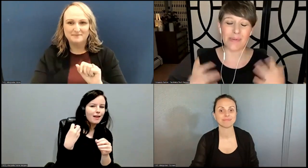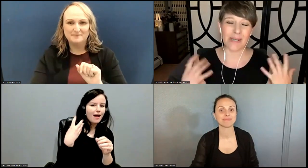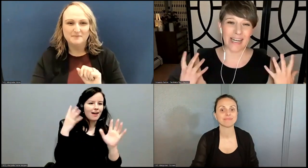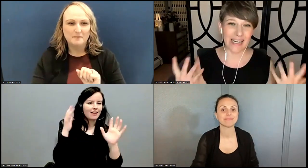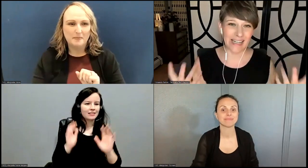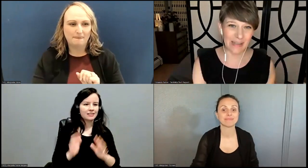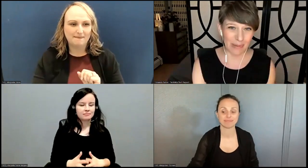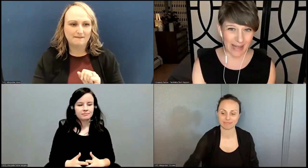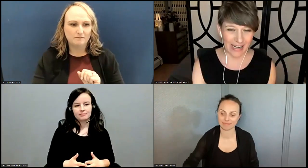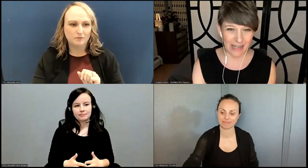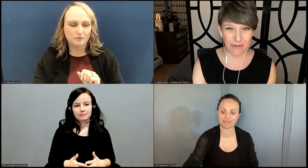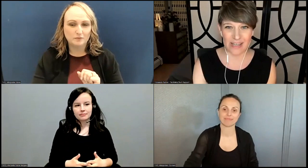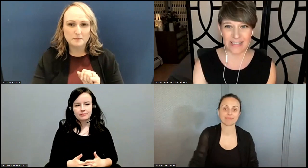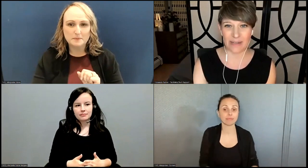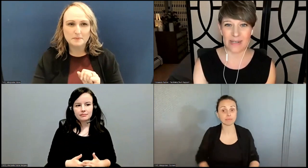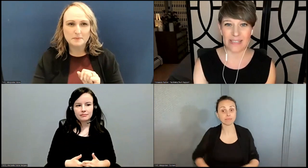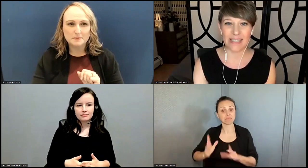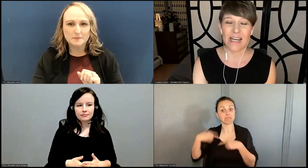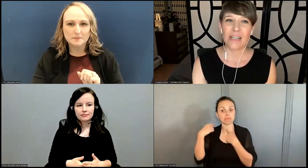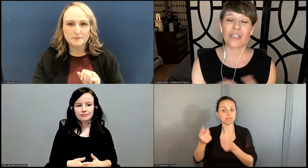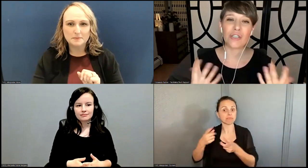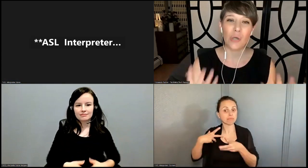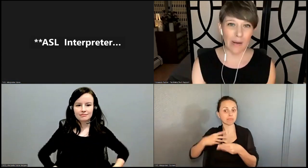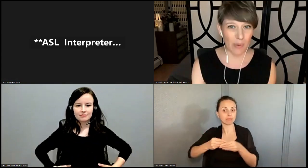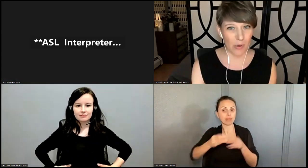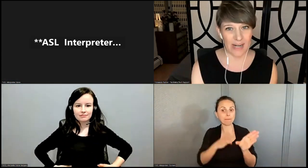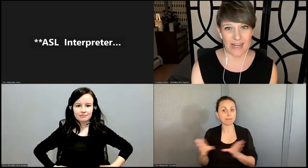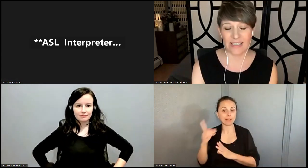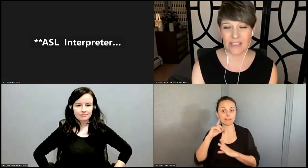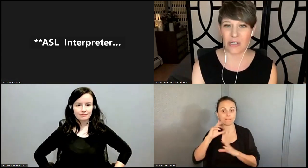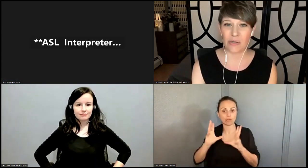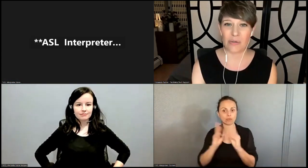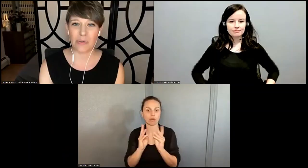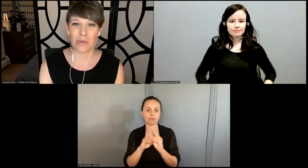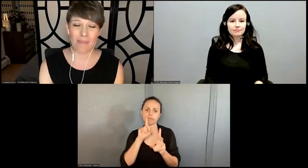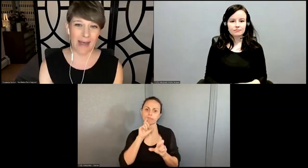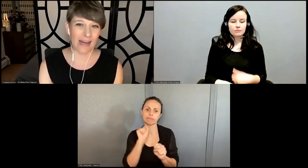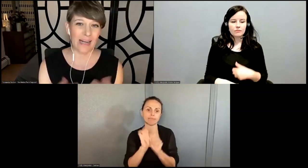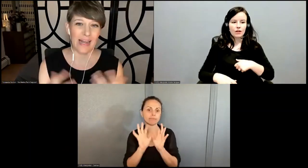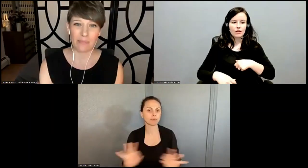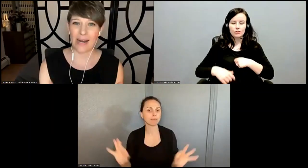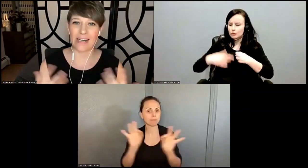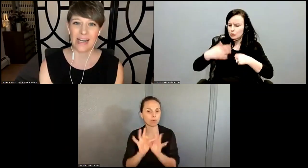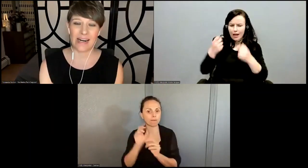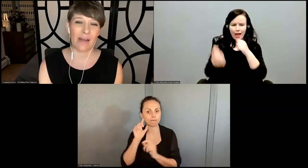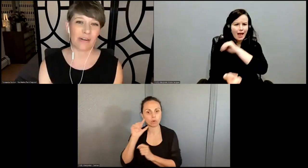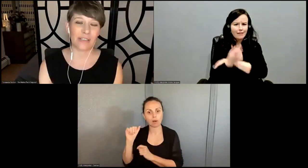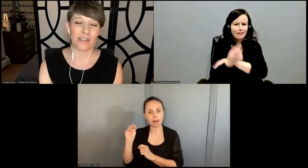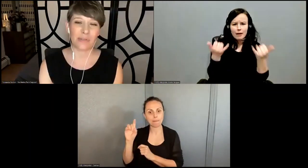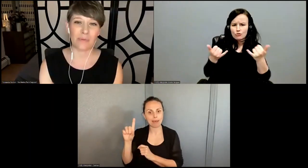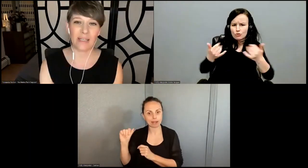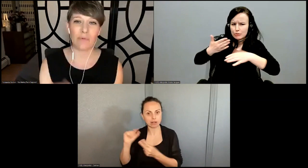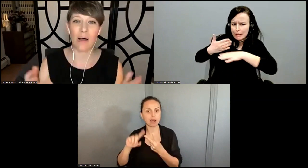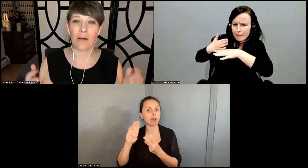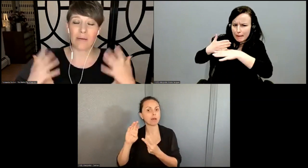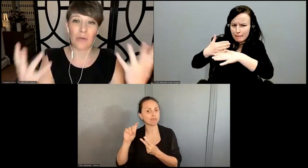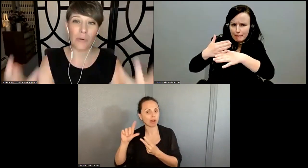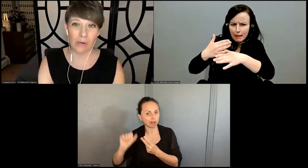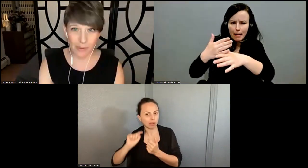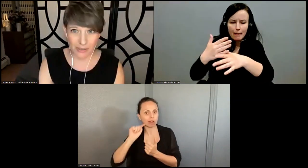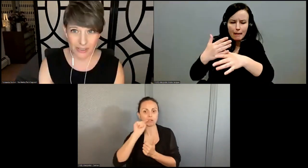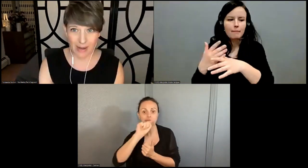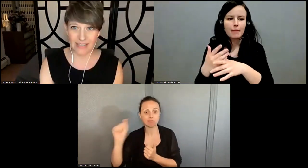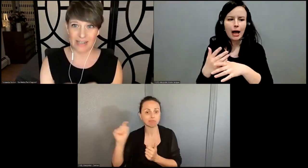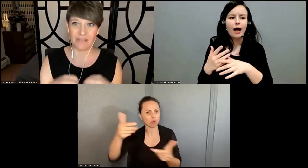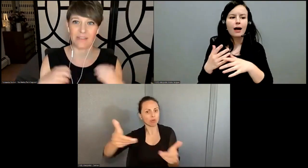as we were in the planning for this, it was so important to Amanda and Brenda and others to really welcome